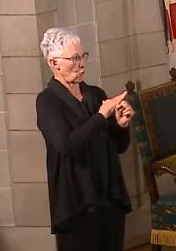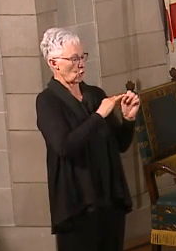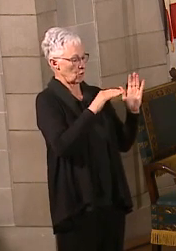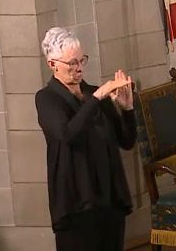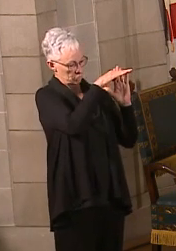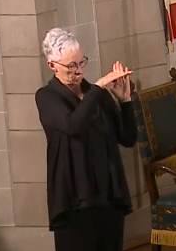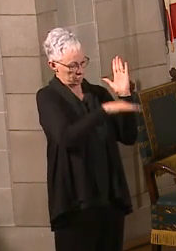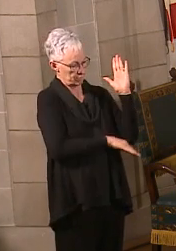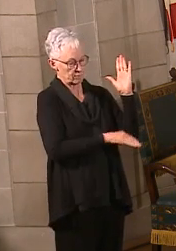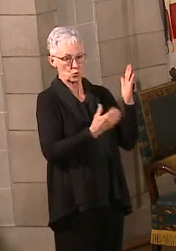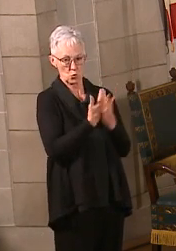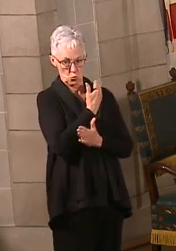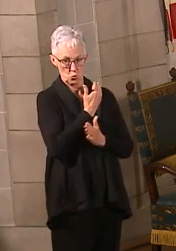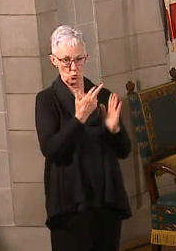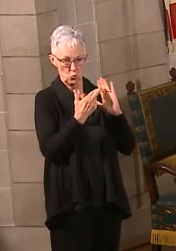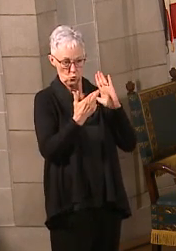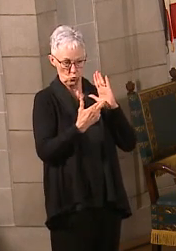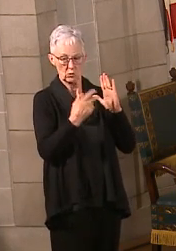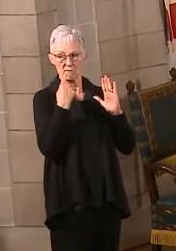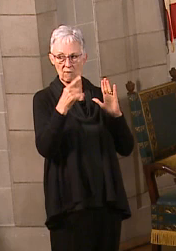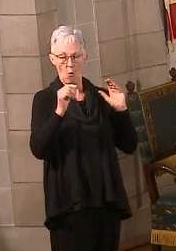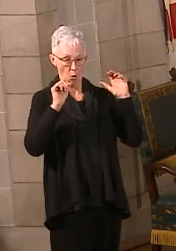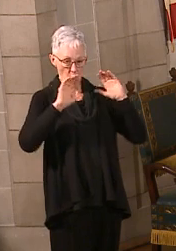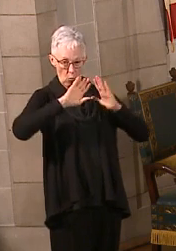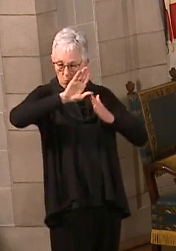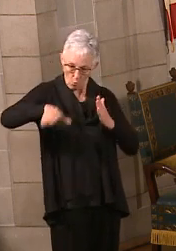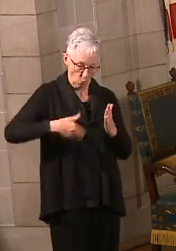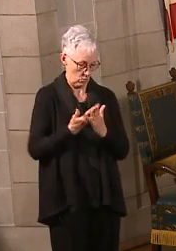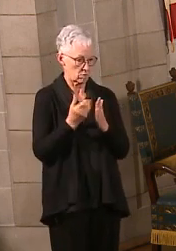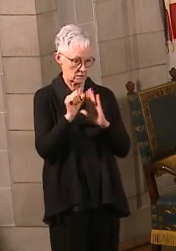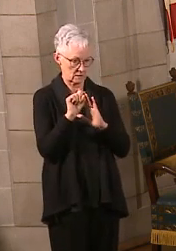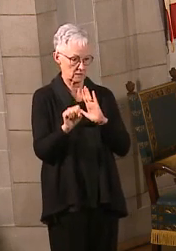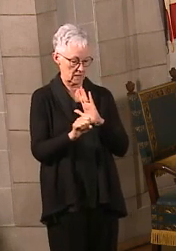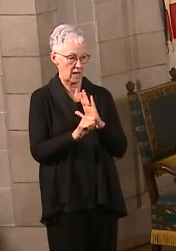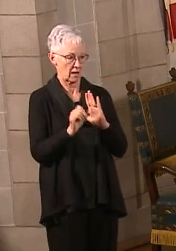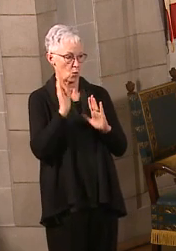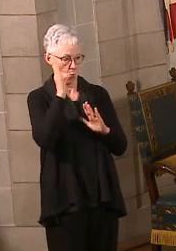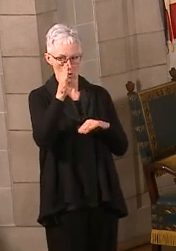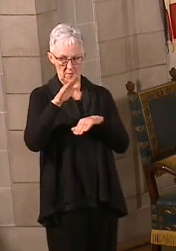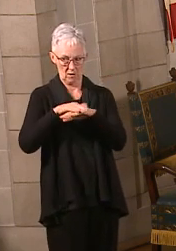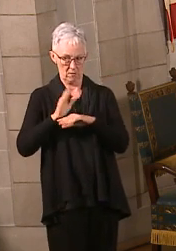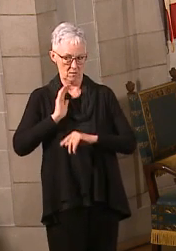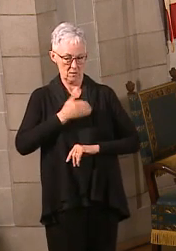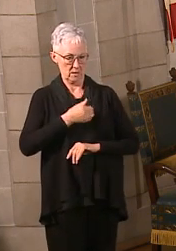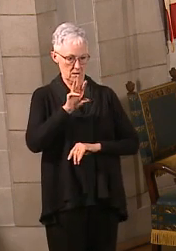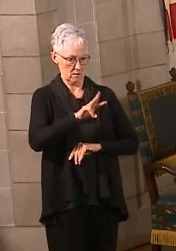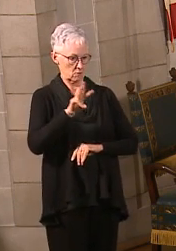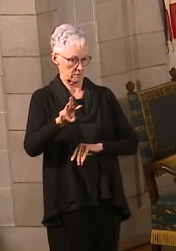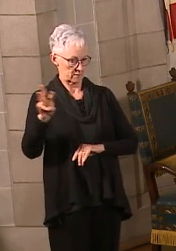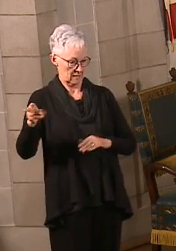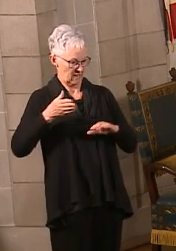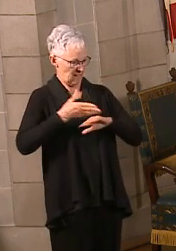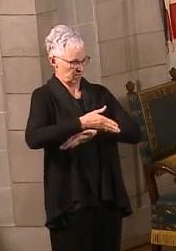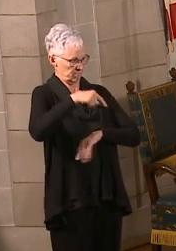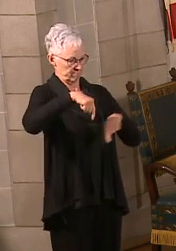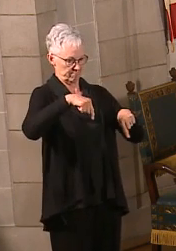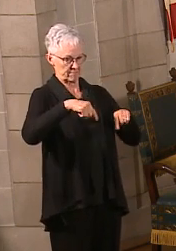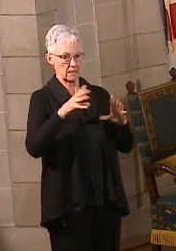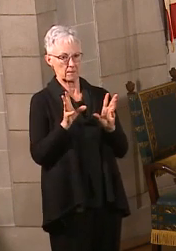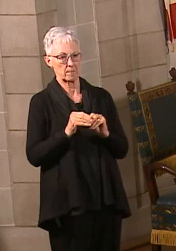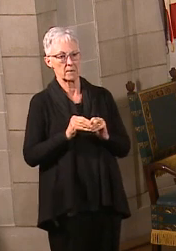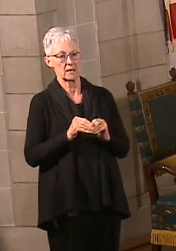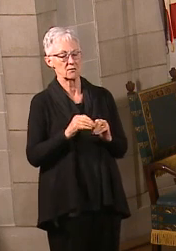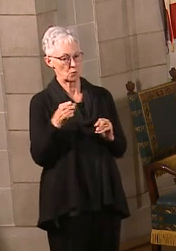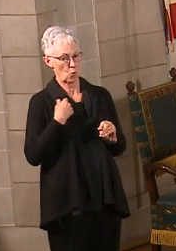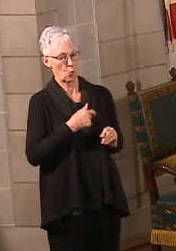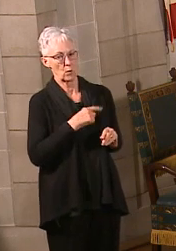here as well. But again, we're really trying to make that more consistent across the state, and again, really make this push for the next 3 weeks to